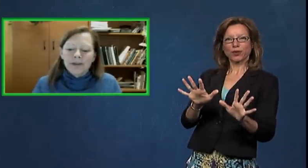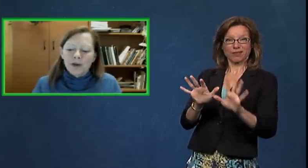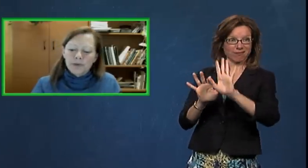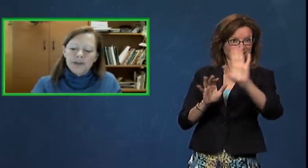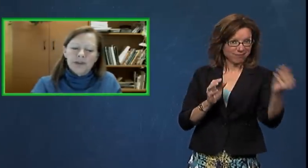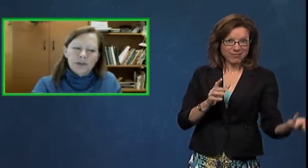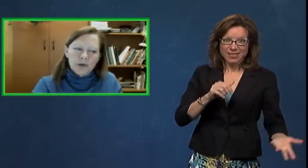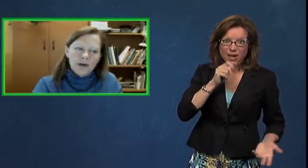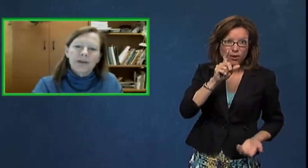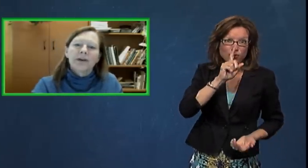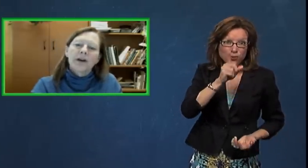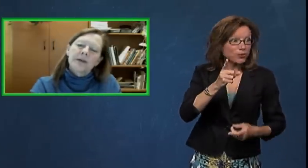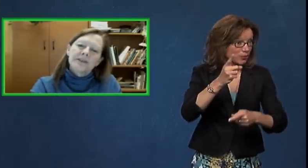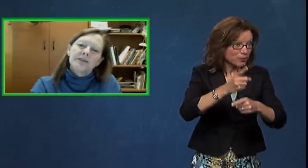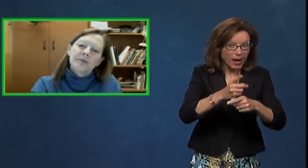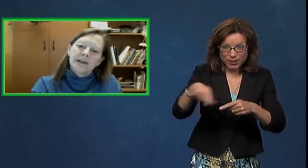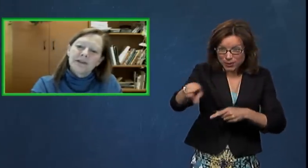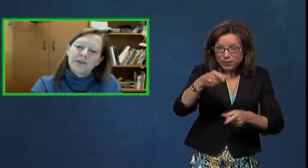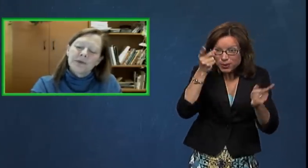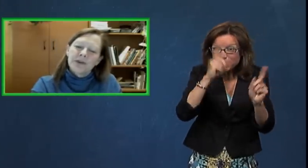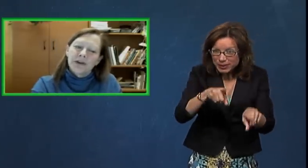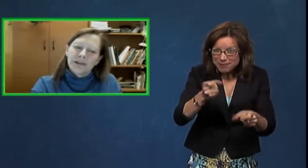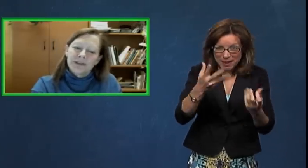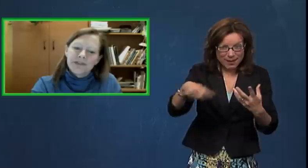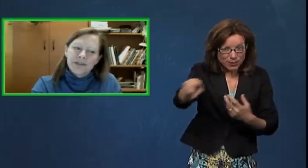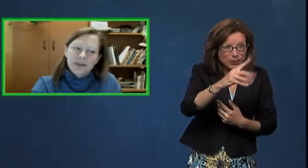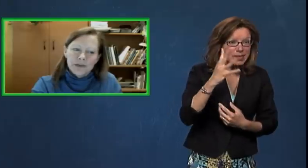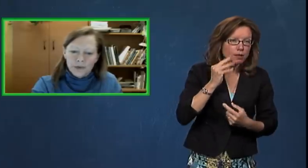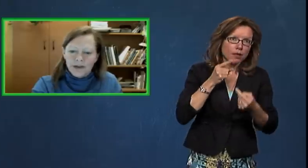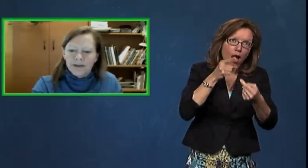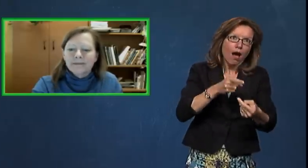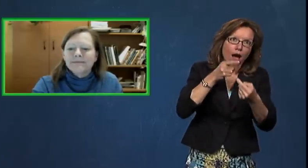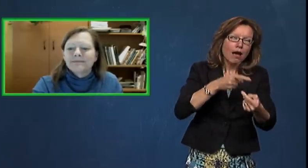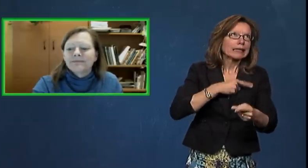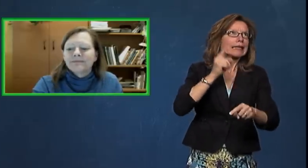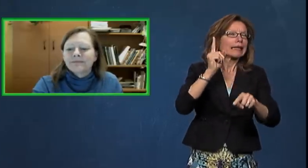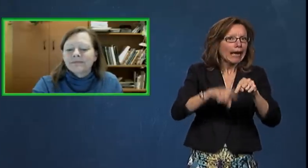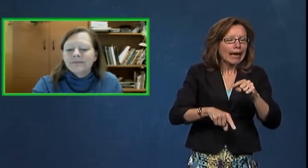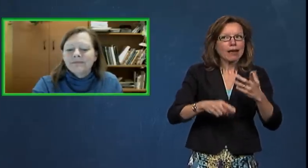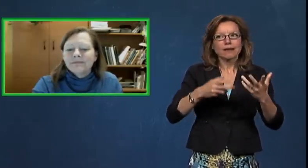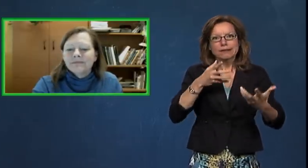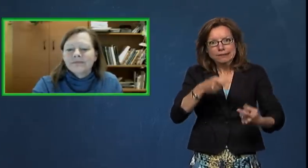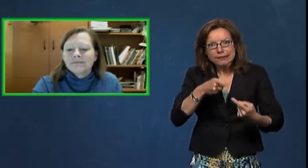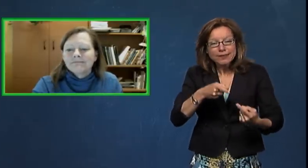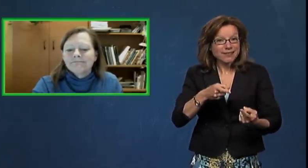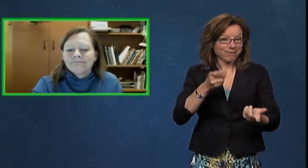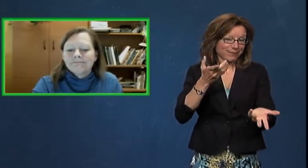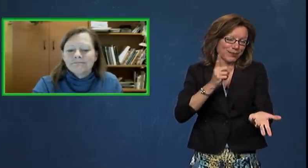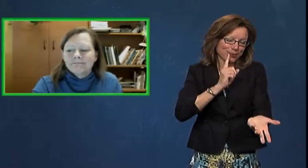I believe I'm preaching to the choir. I'm guessing many of you in the audience know that.